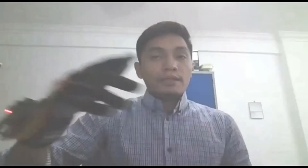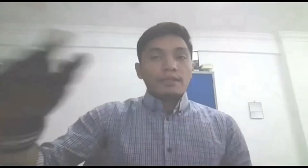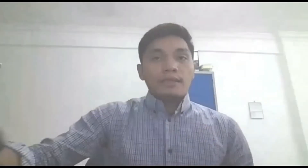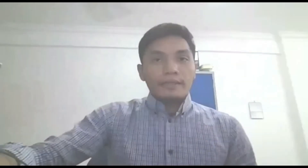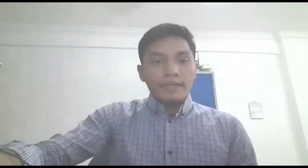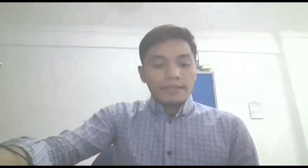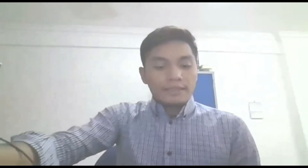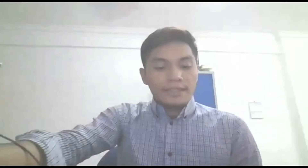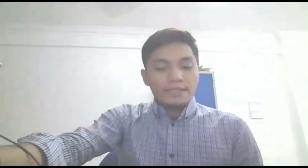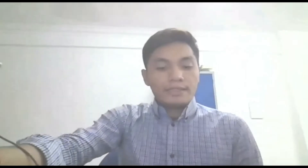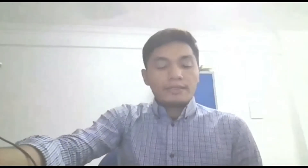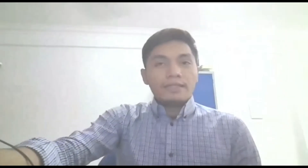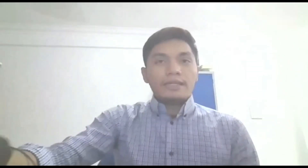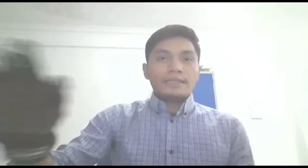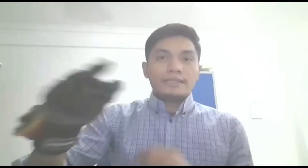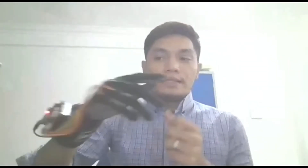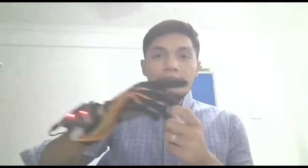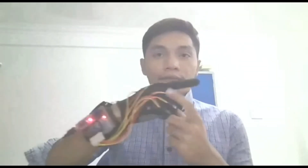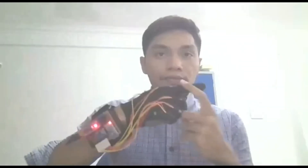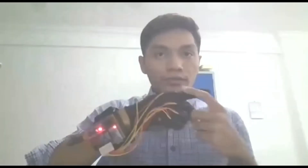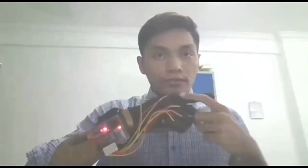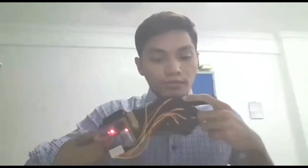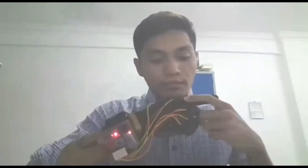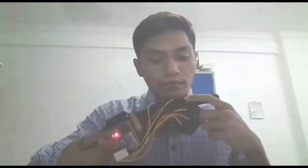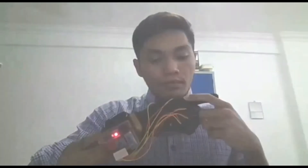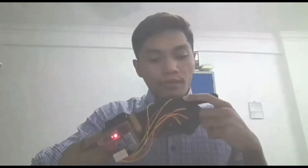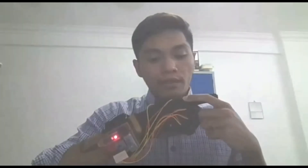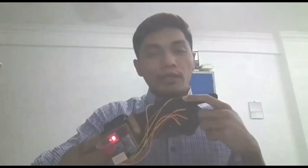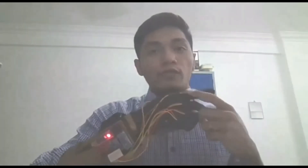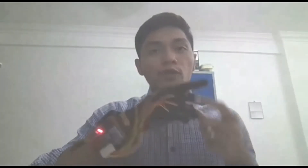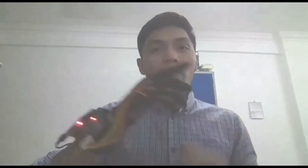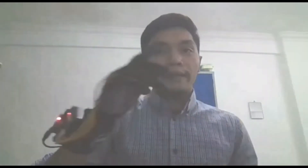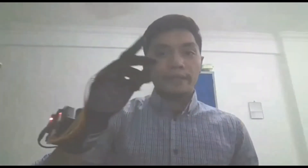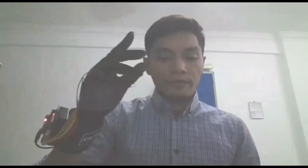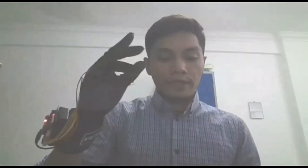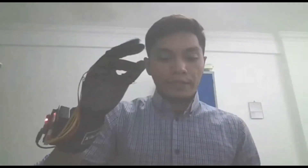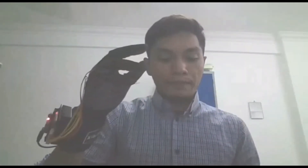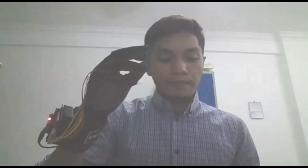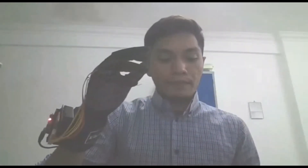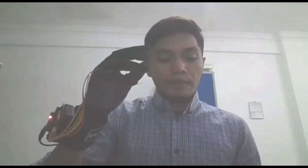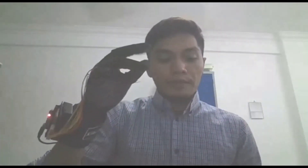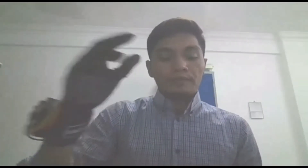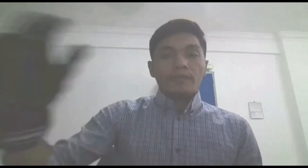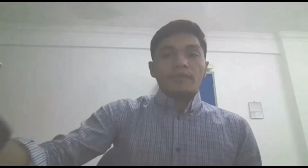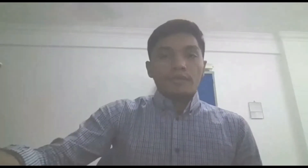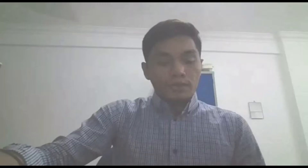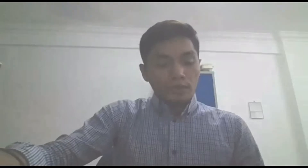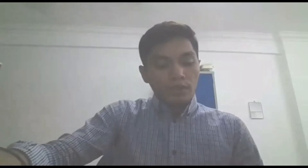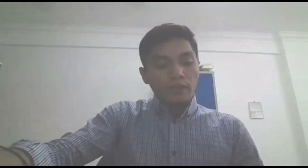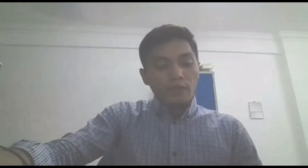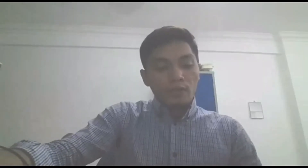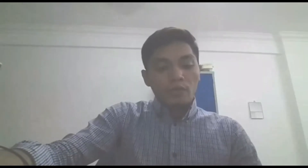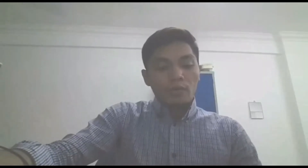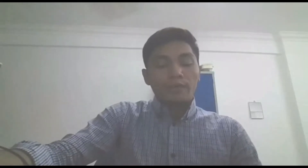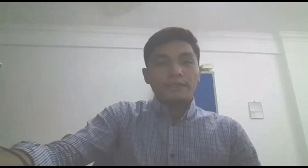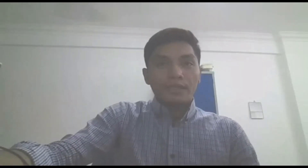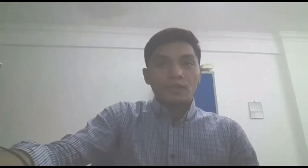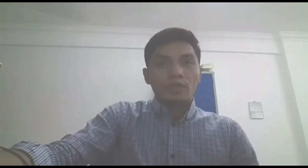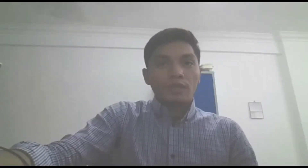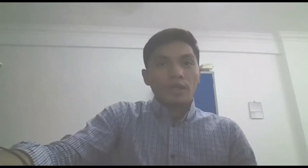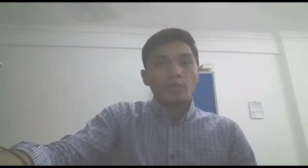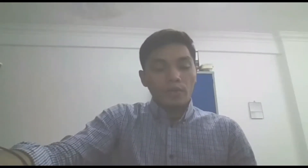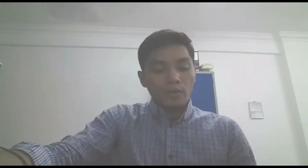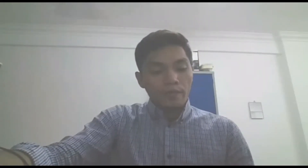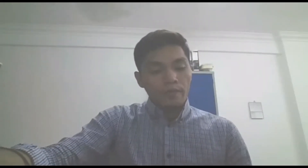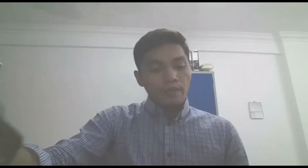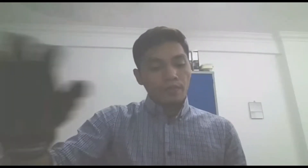will detect the change the resistance if we bind the film. So the value will be sent